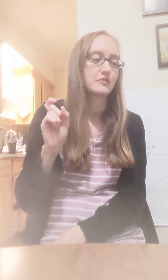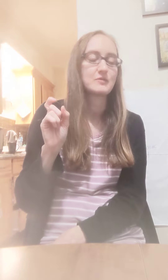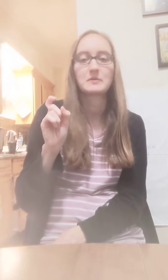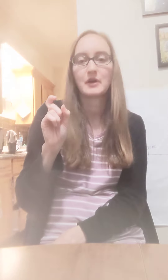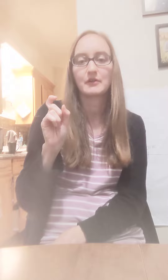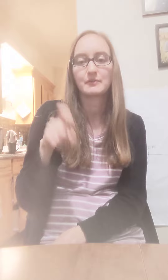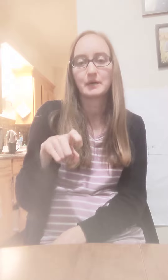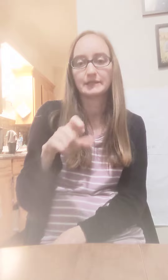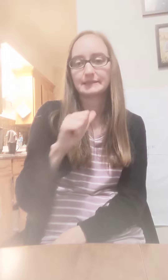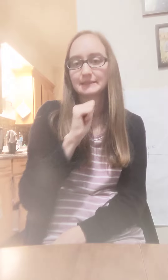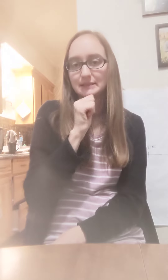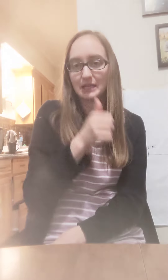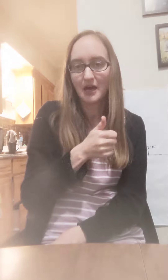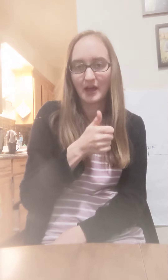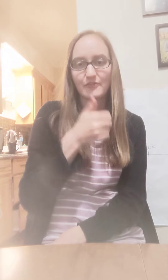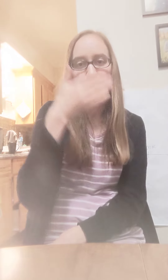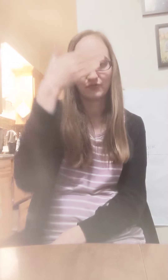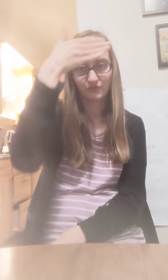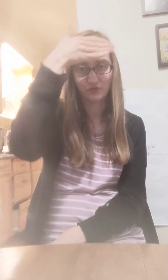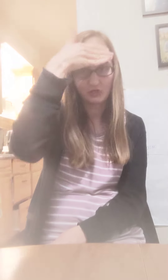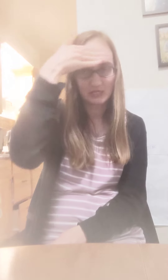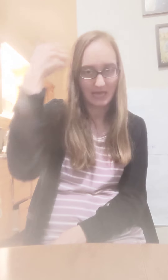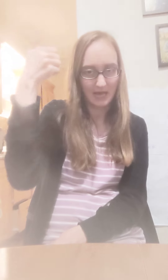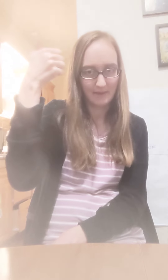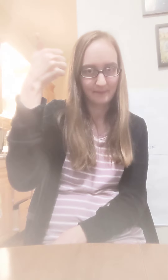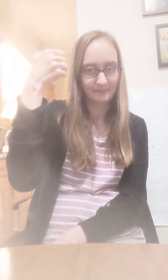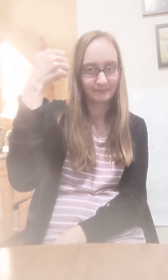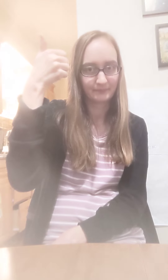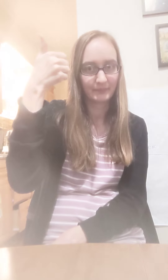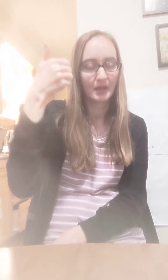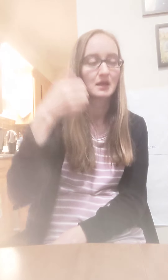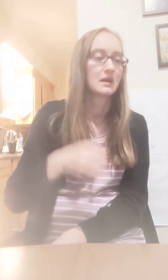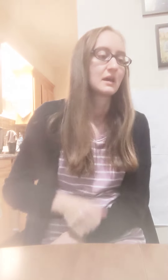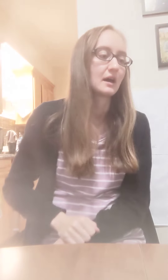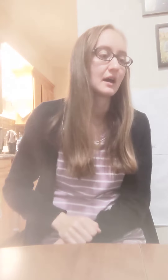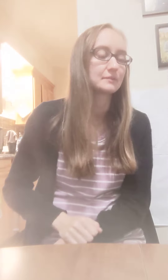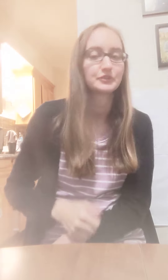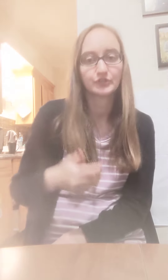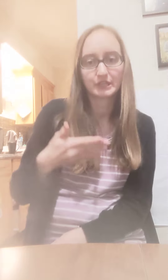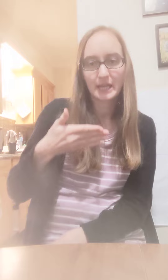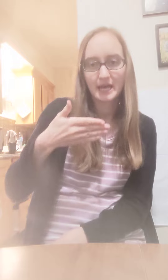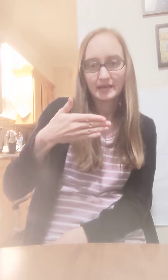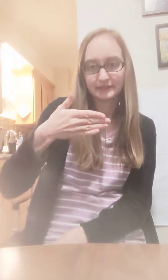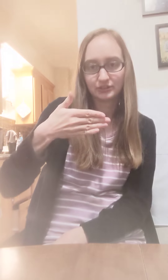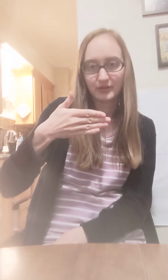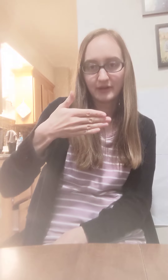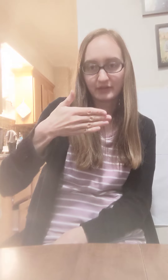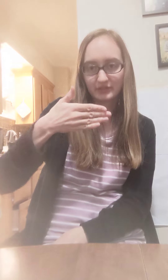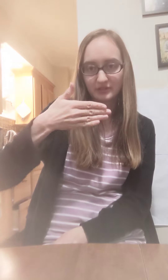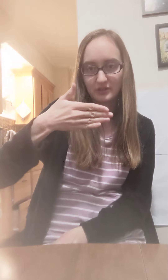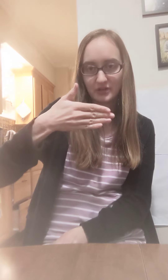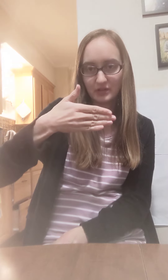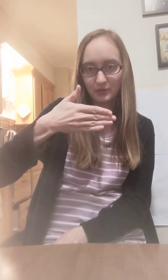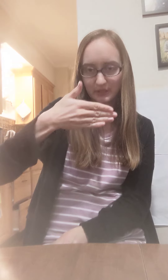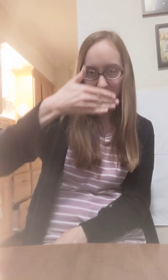from your mouth, must not forget, so forget, you have your hand open like